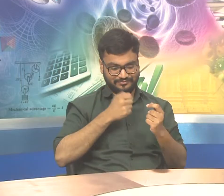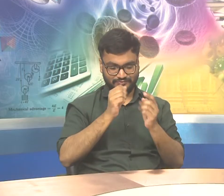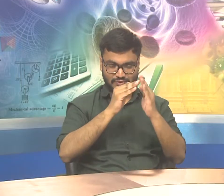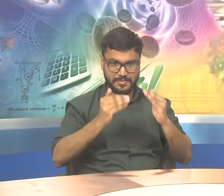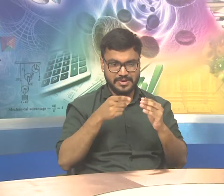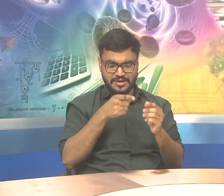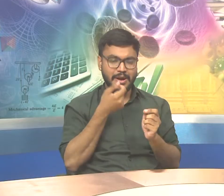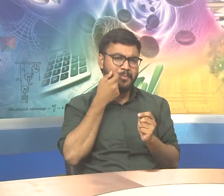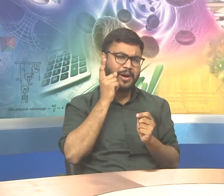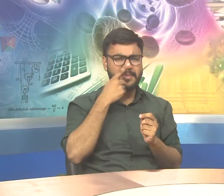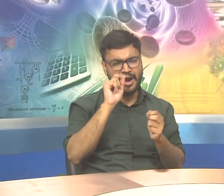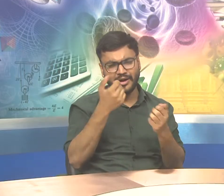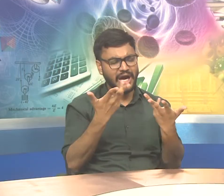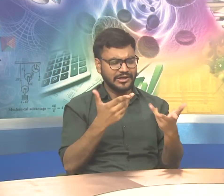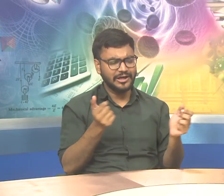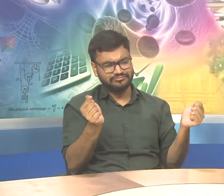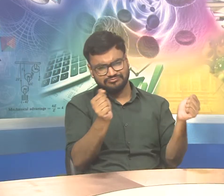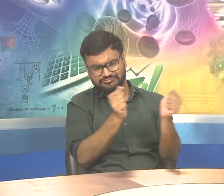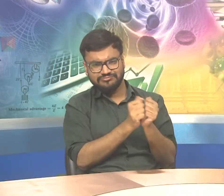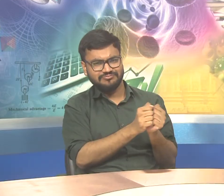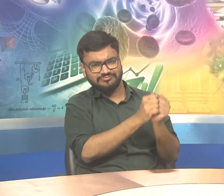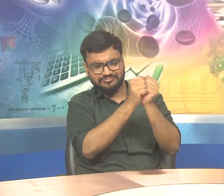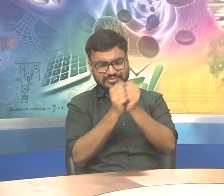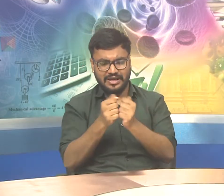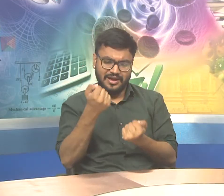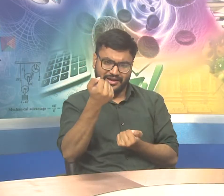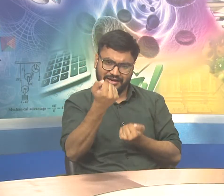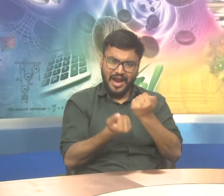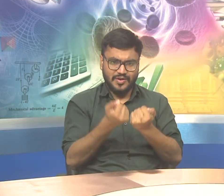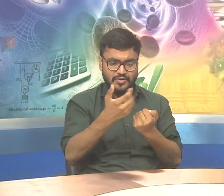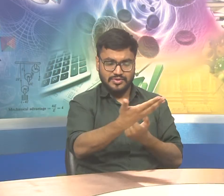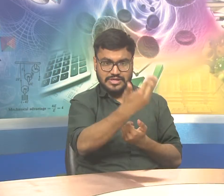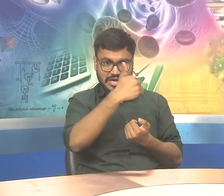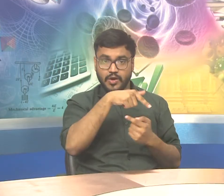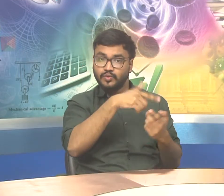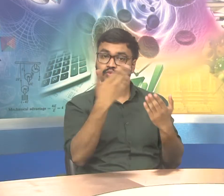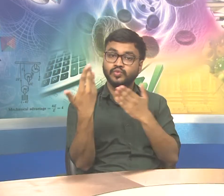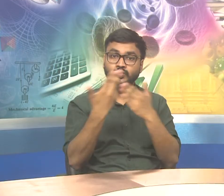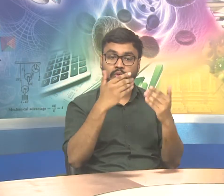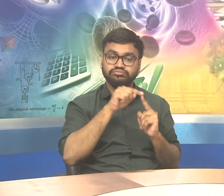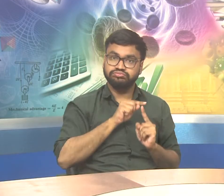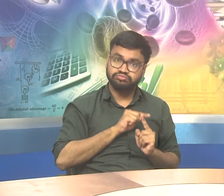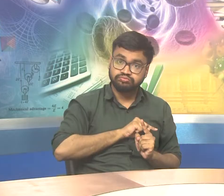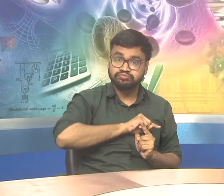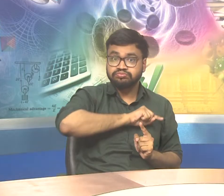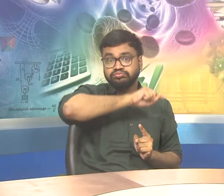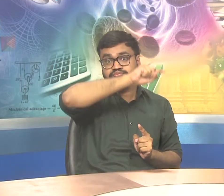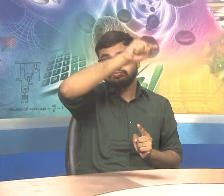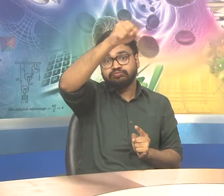Velocity is in speed of an object in a specific direction.